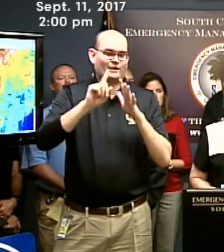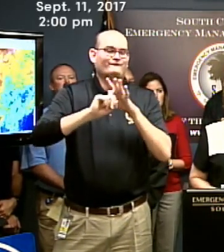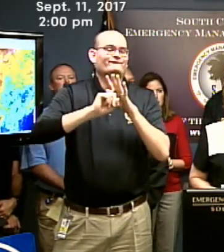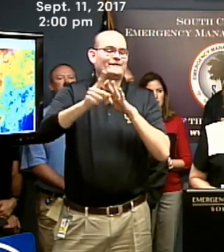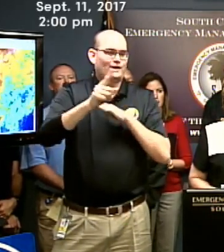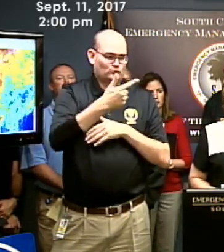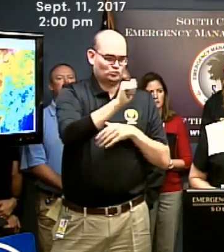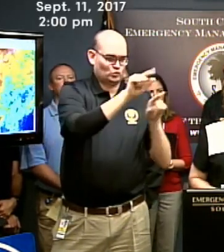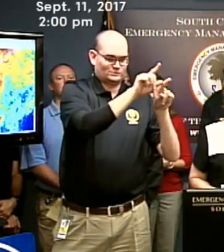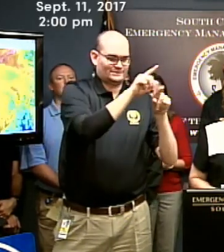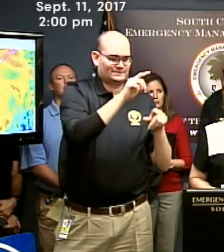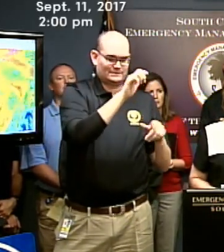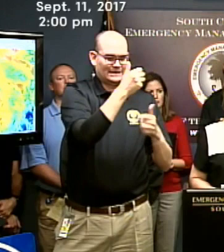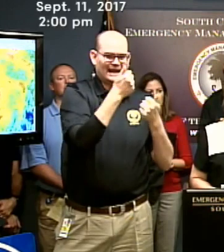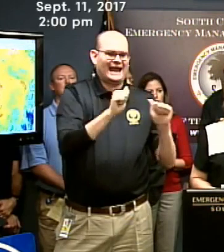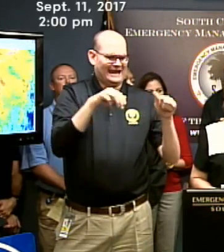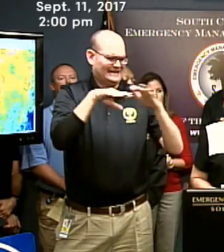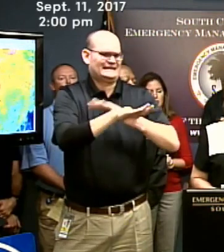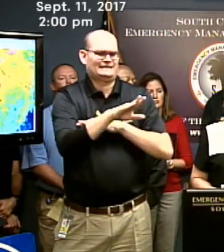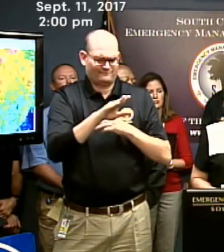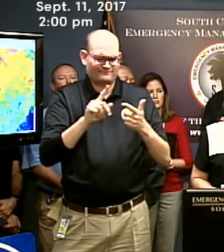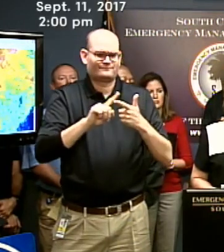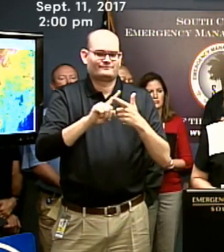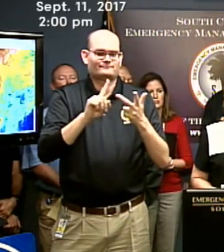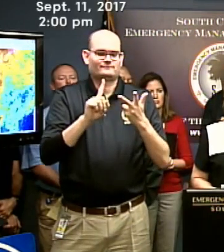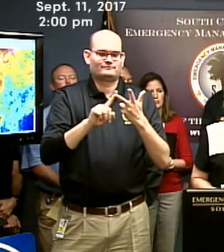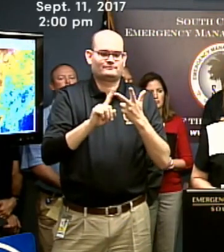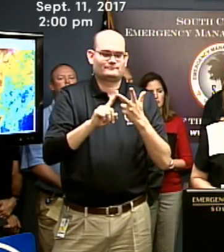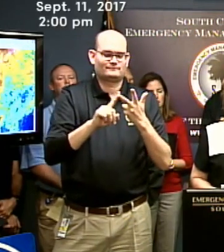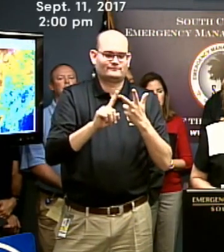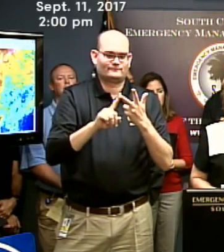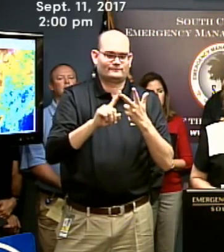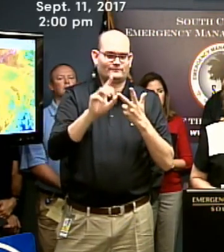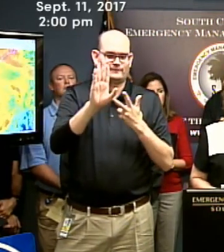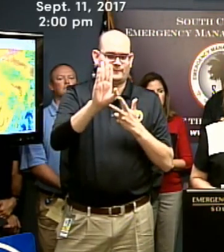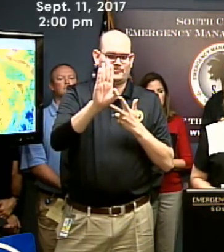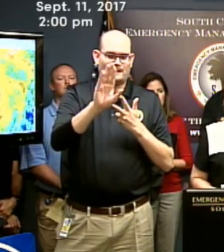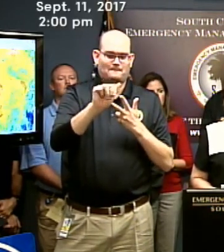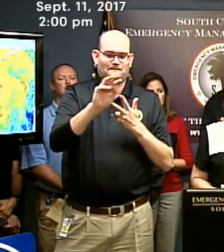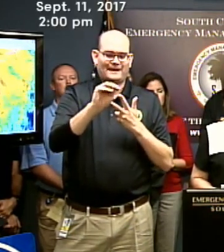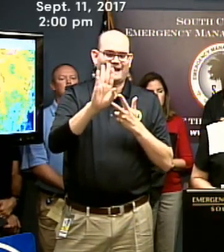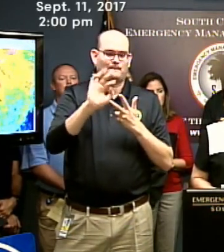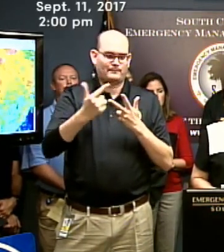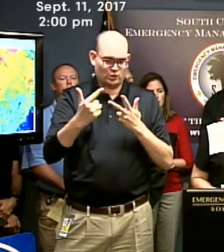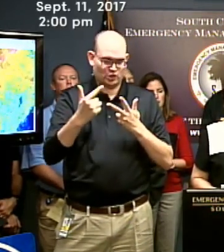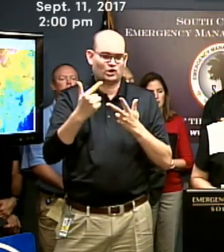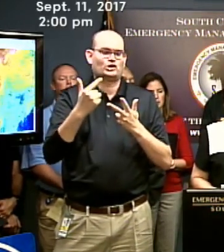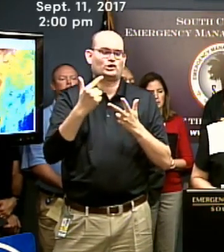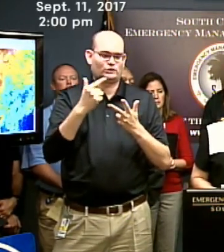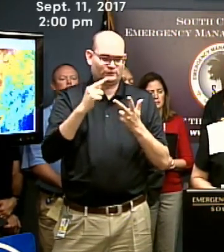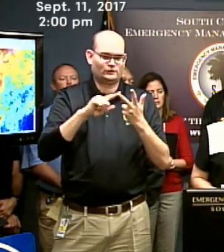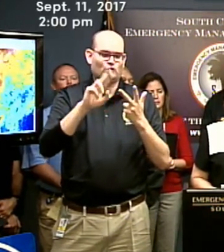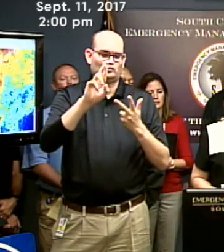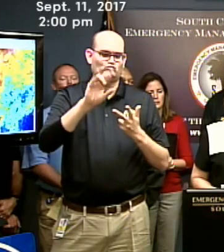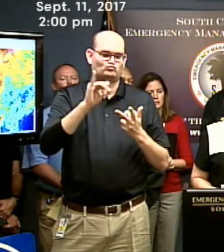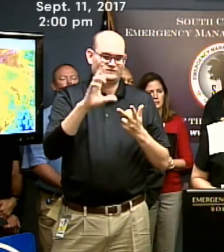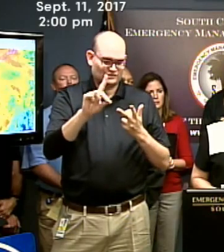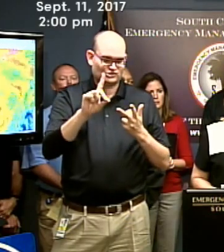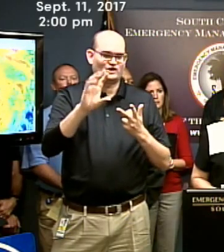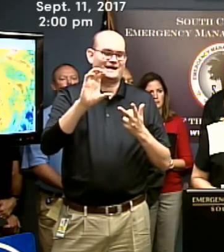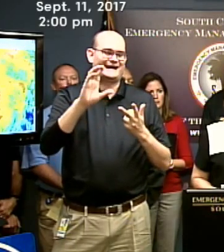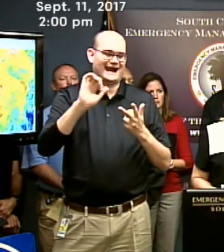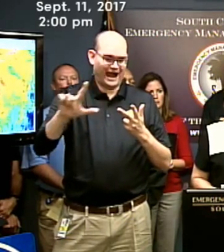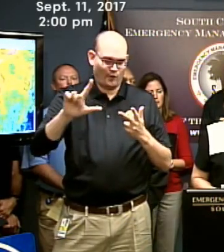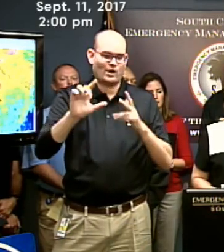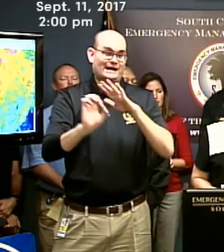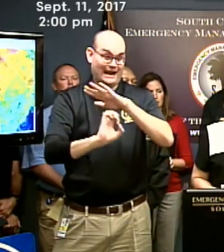it's open to anyone that needs shelter during the storm. In Bamberg County, we have one shelter open at the Richard